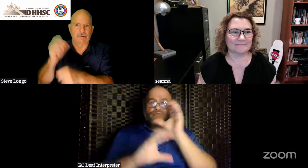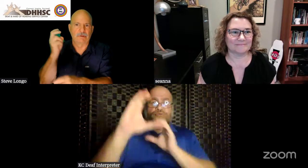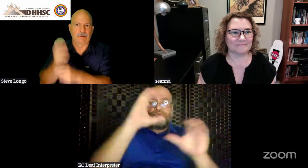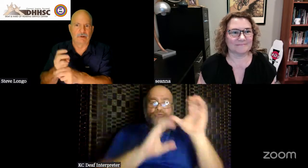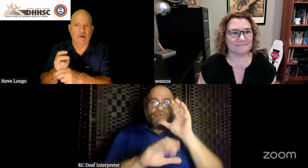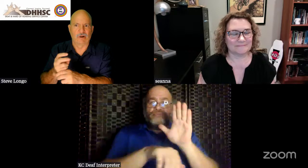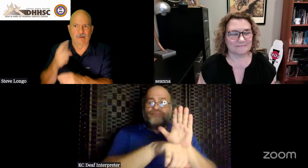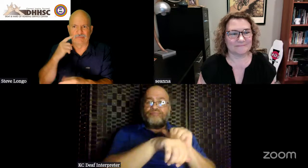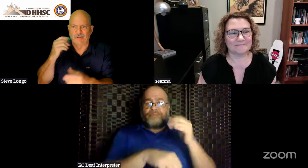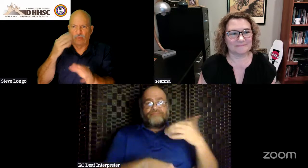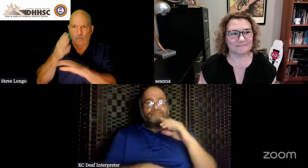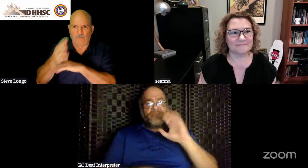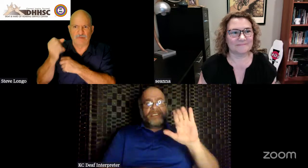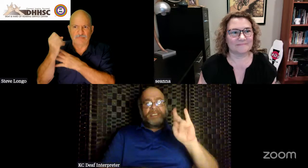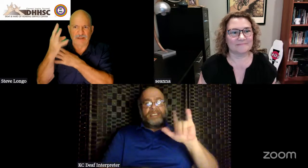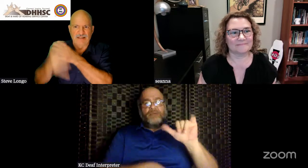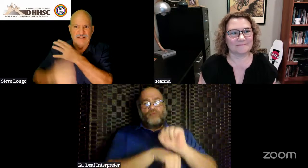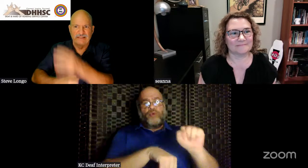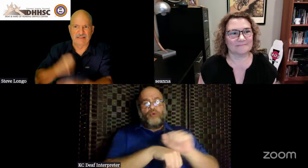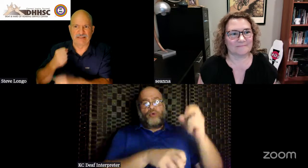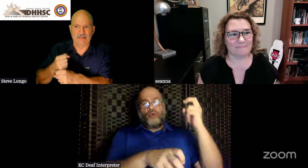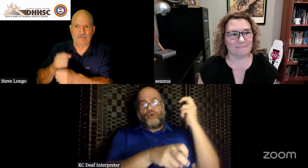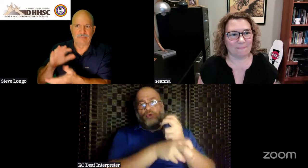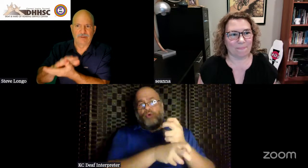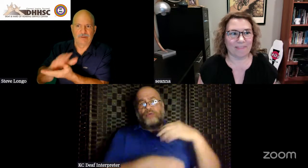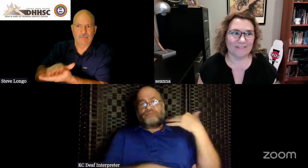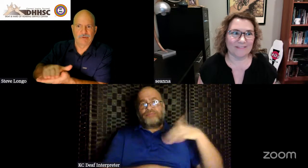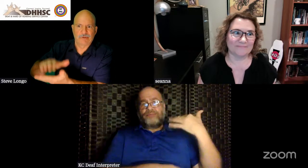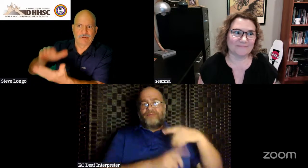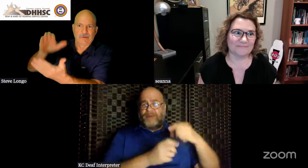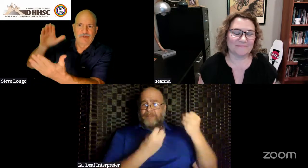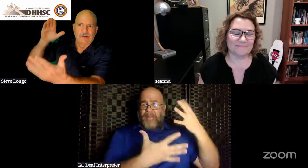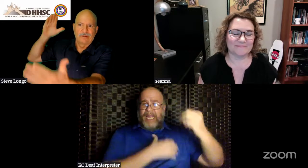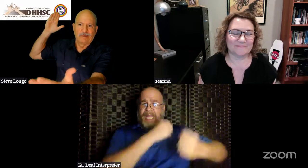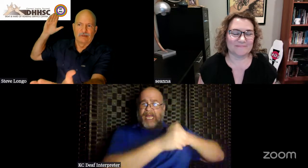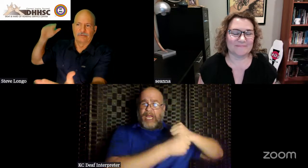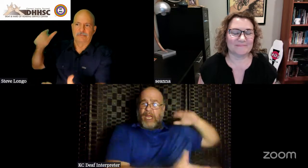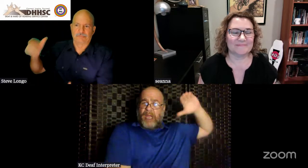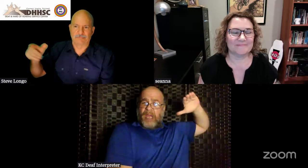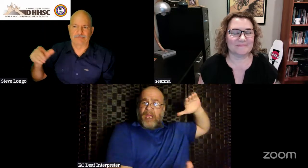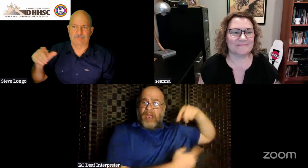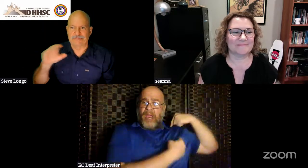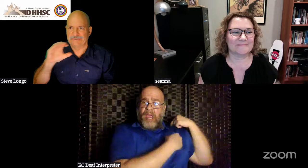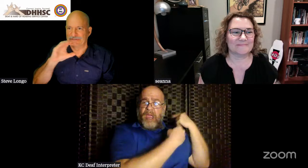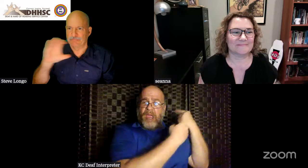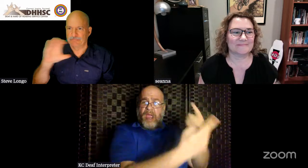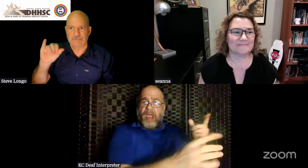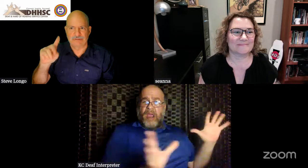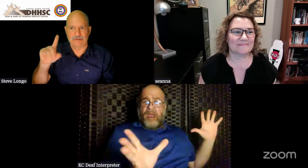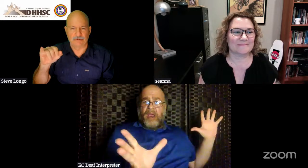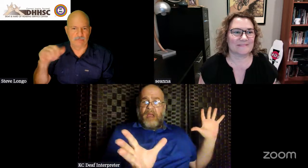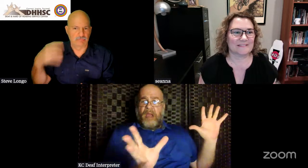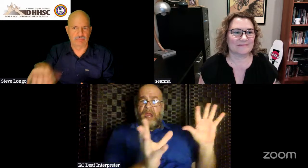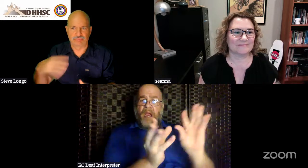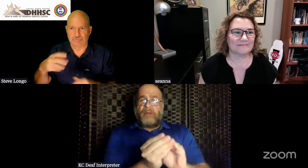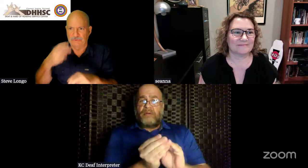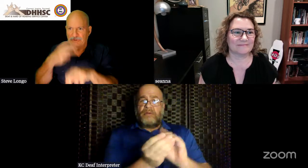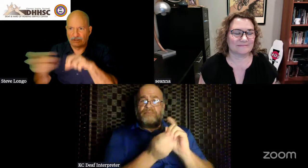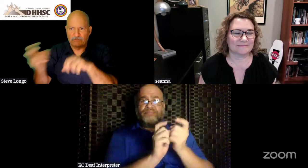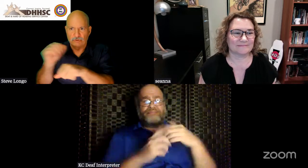are on computer, it's much easier as we are doing searches for things. And has reduced the